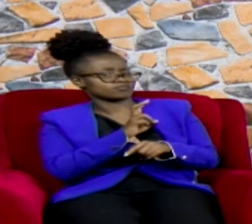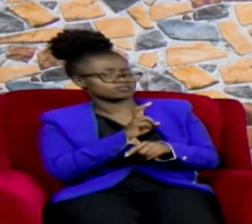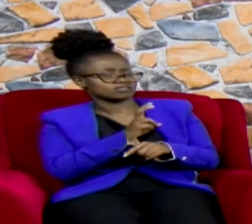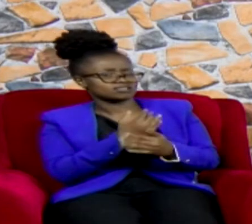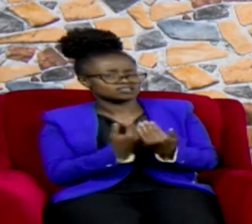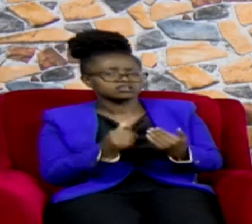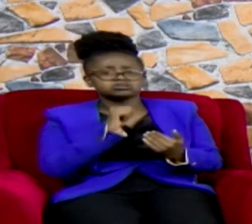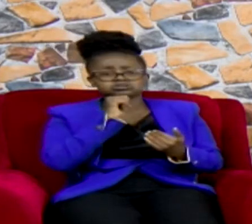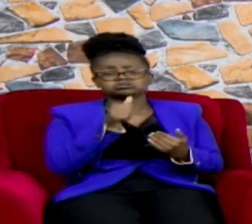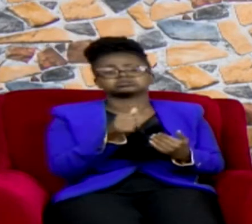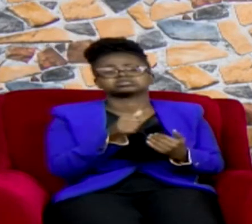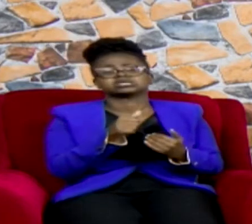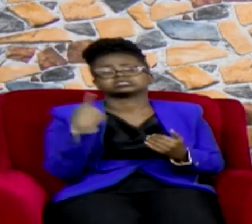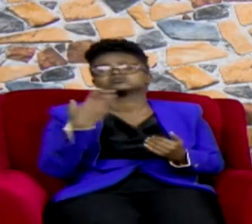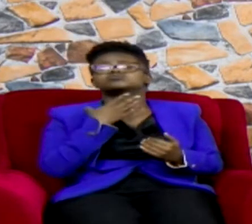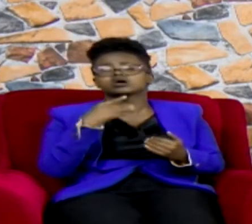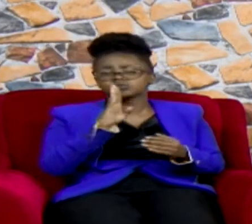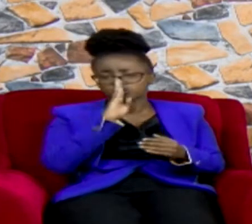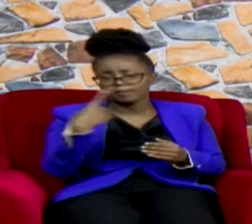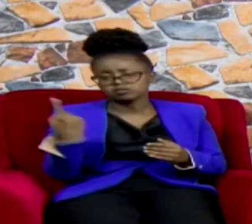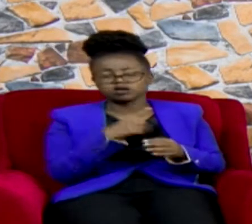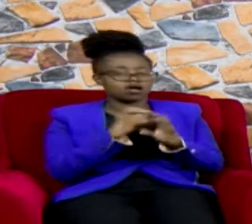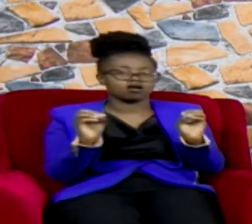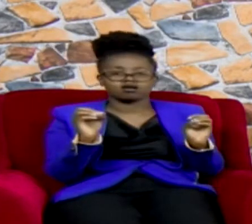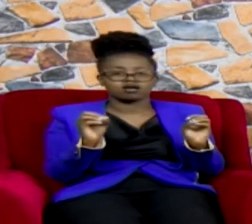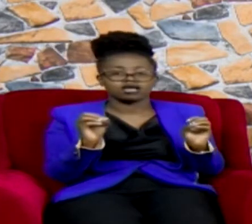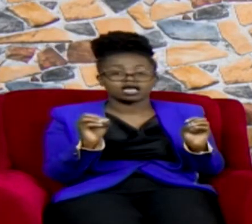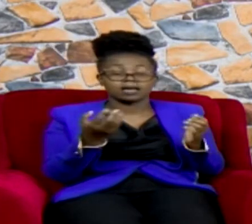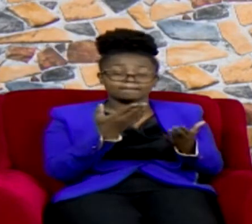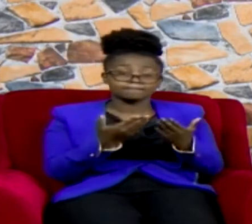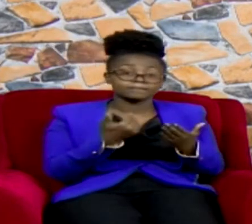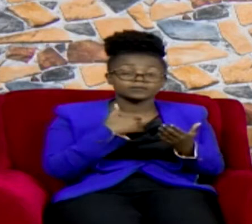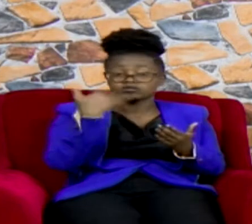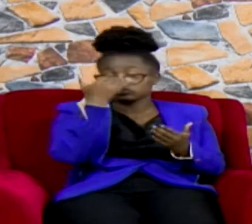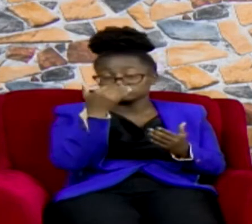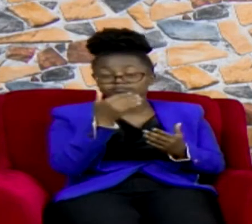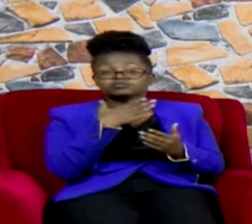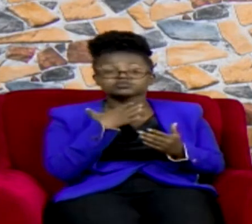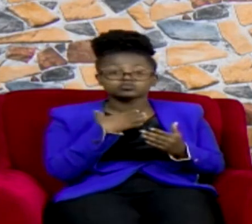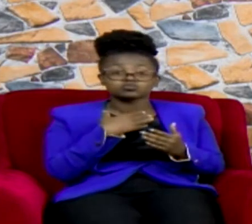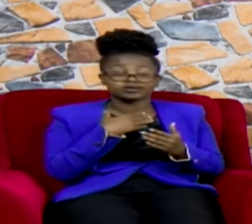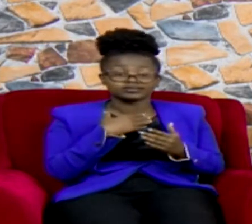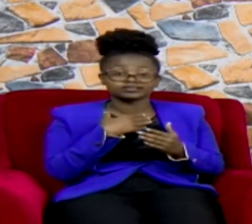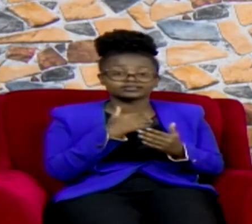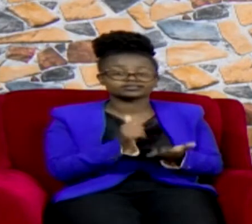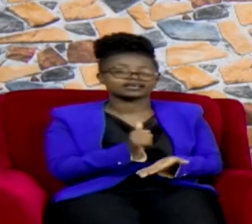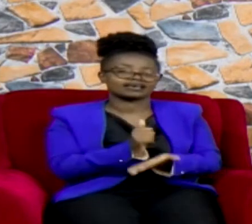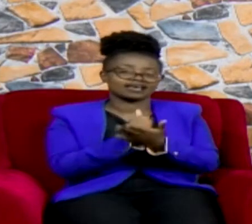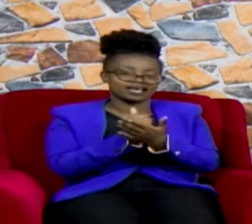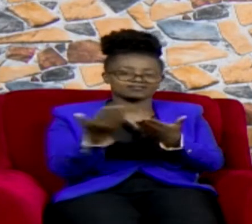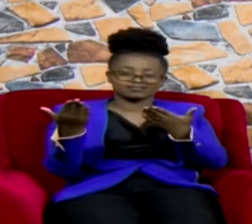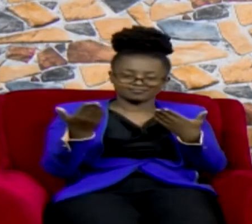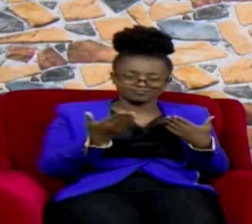it's not that they're being weird, it's not that they're being antisocial. They could just be on the spectrum and they need that extra push. They need that